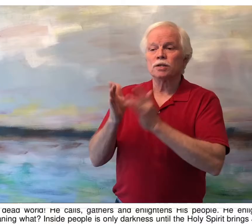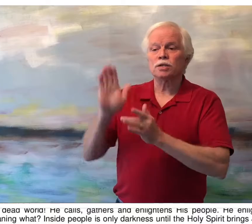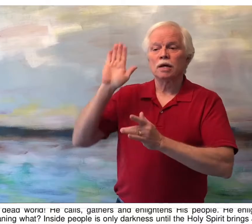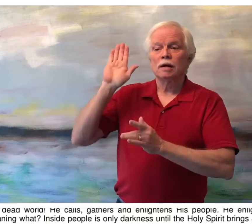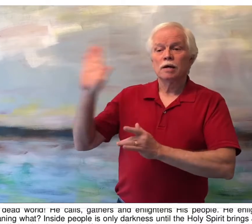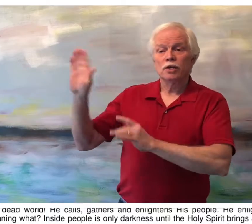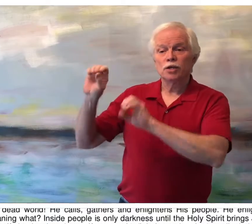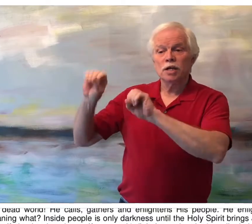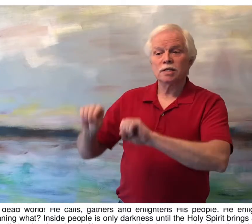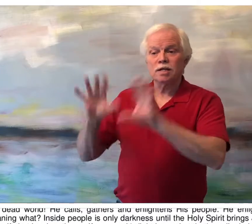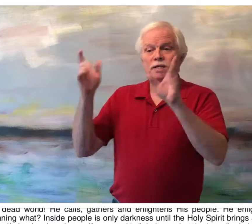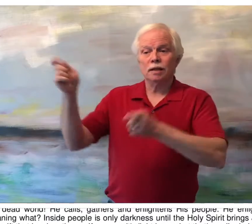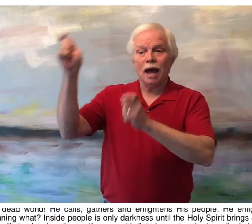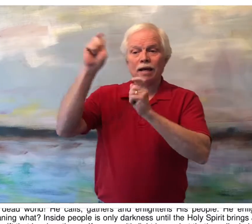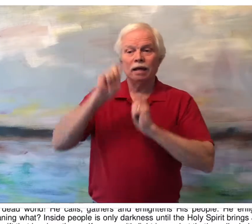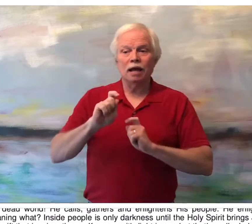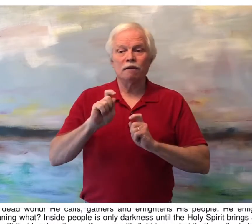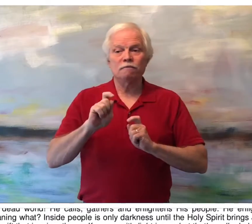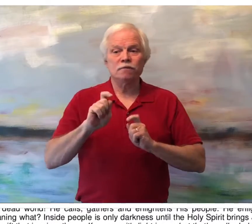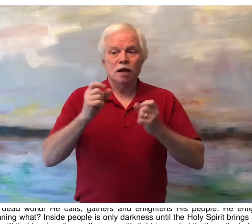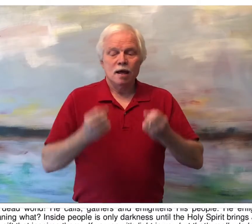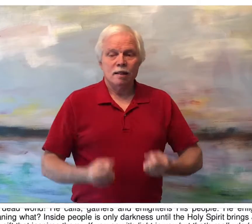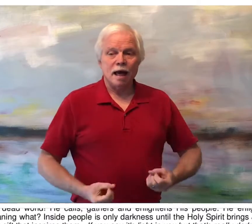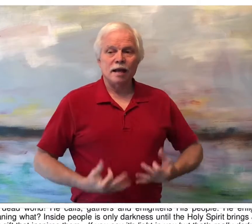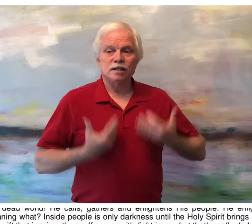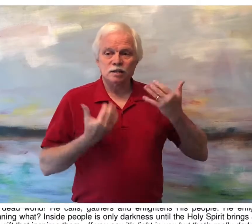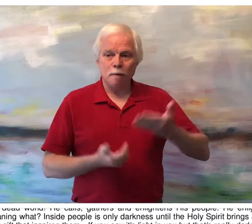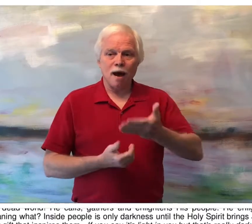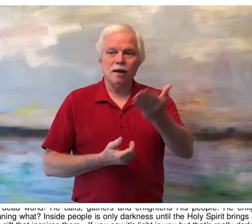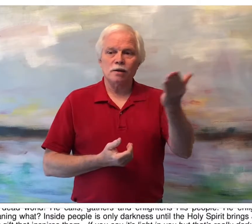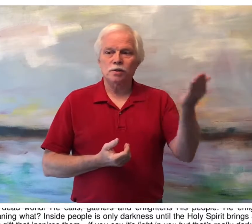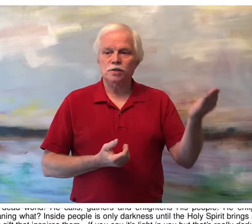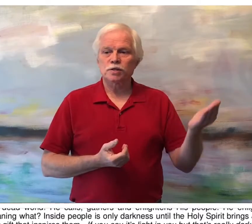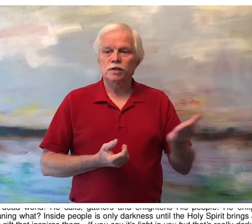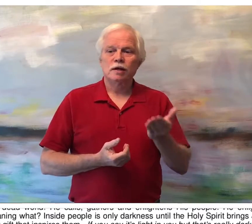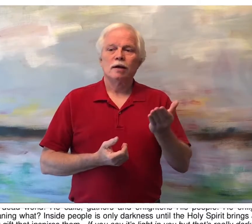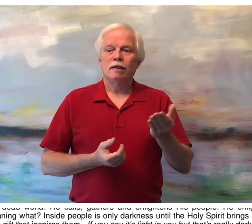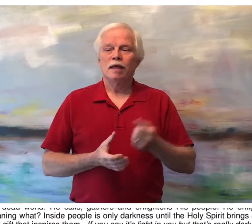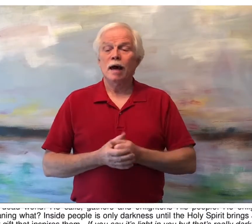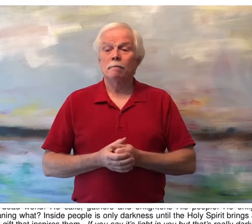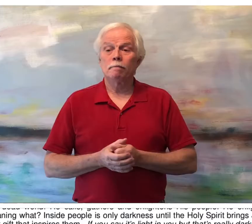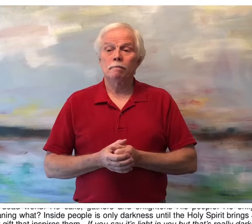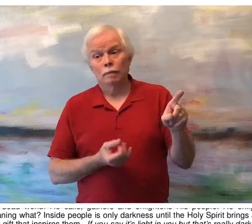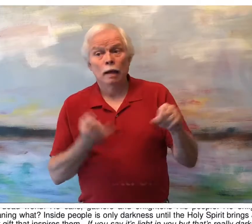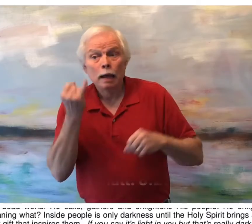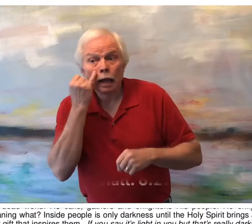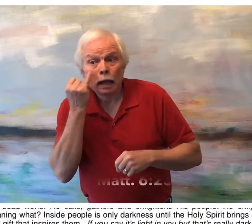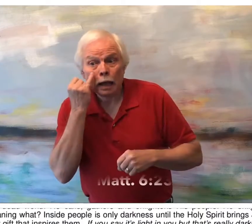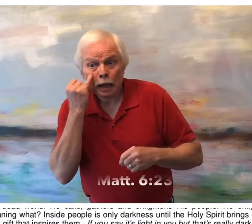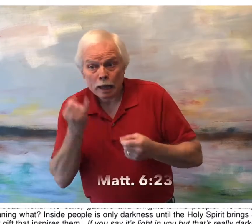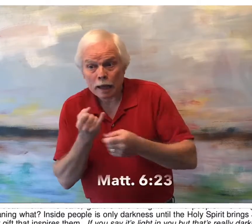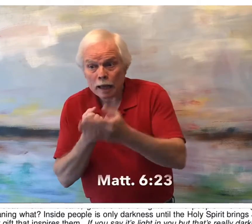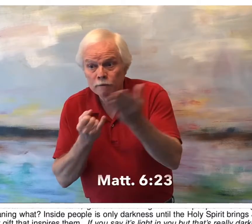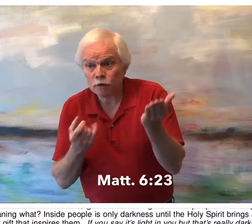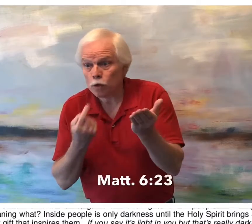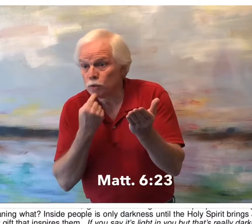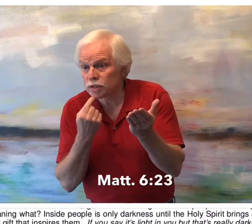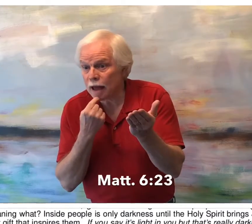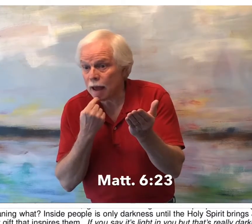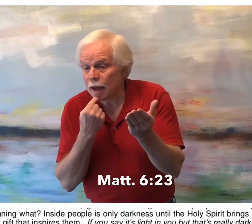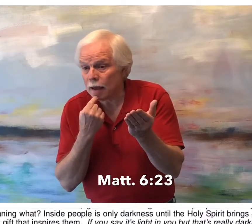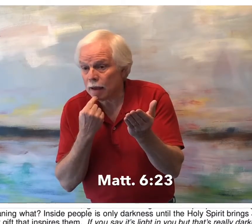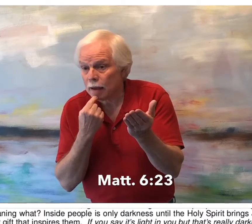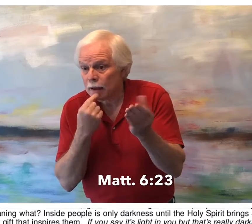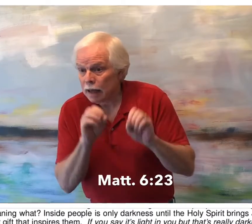brings Jesus' light gift that inspires them. If